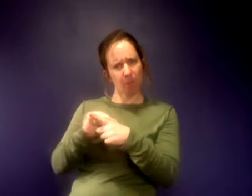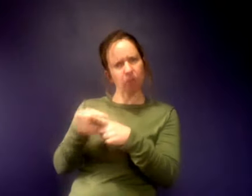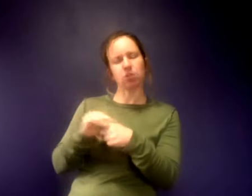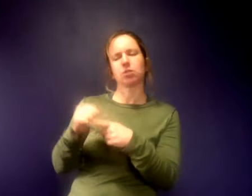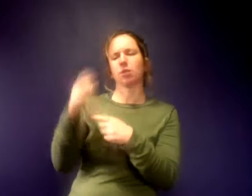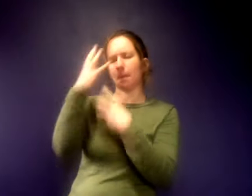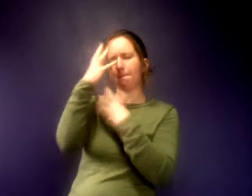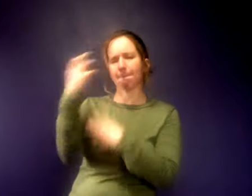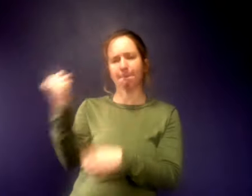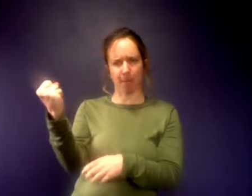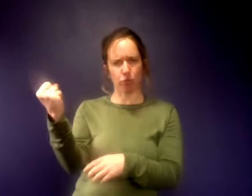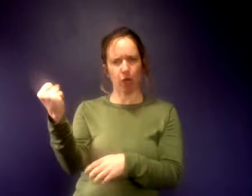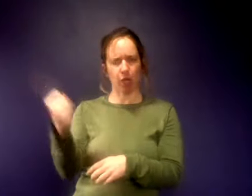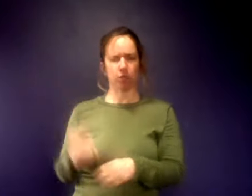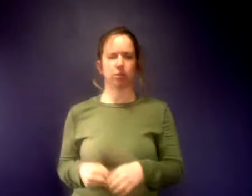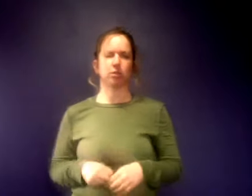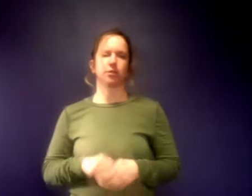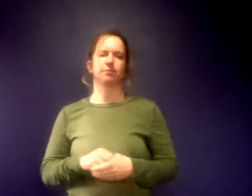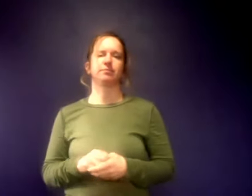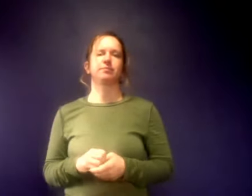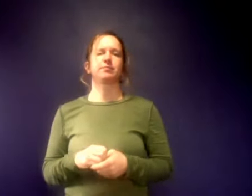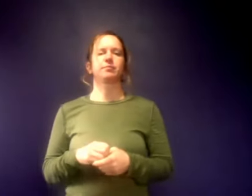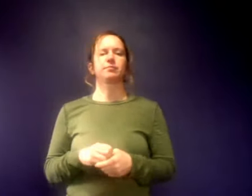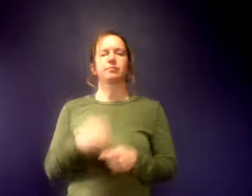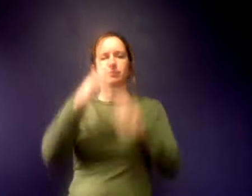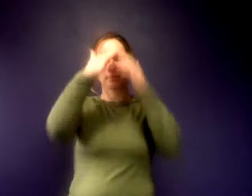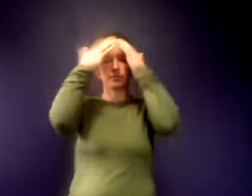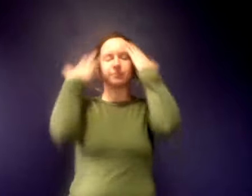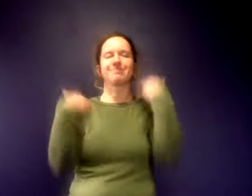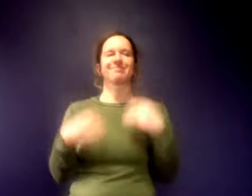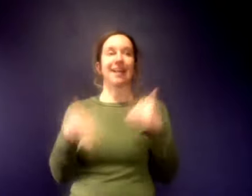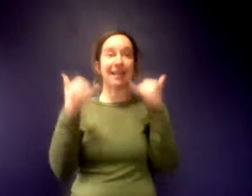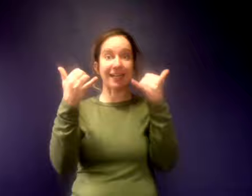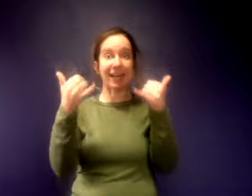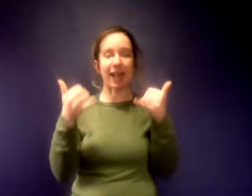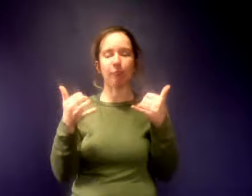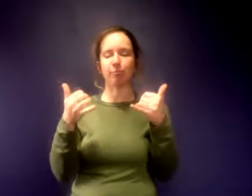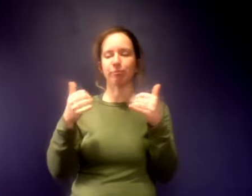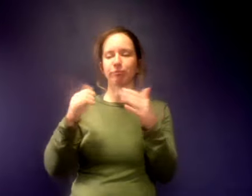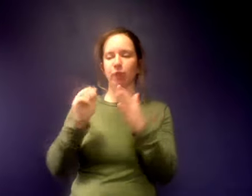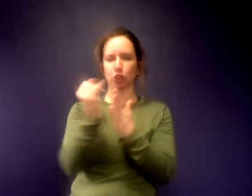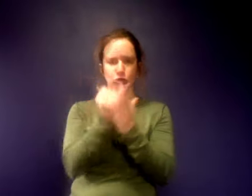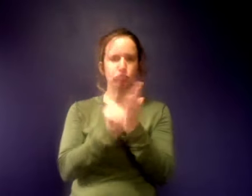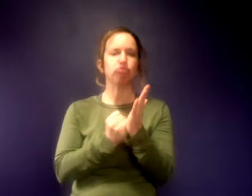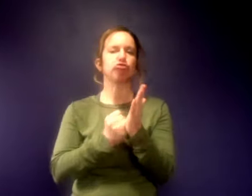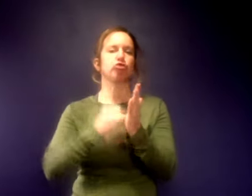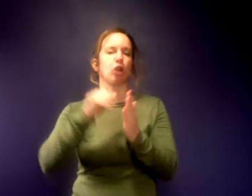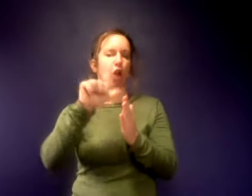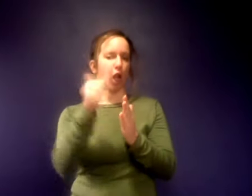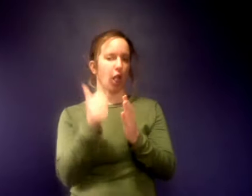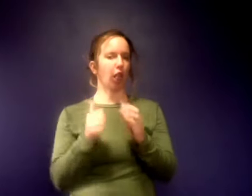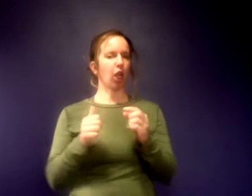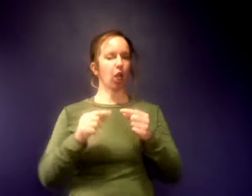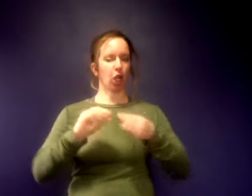I want to draw the number line again. Actually, I have a line tool, so I shouldn't give you all those ugly looking lines that I've been giving you. Look at that. Look at that. That's